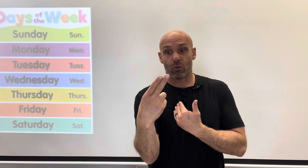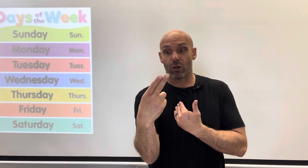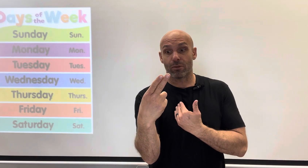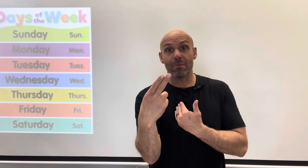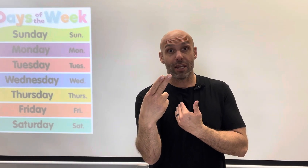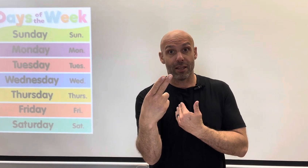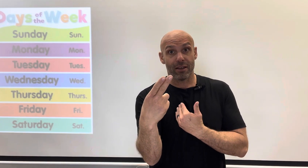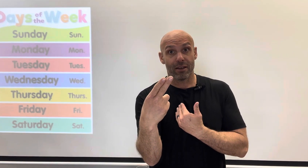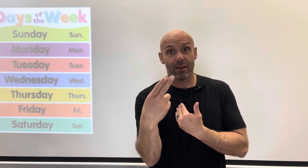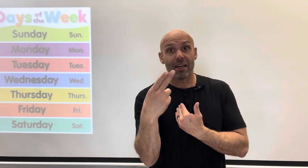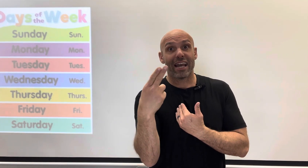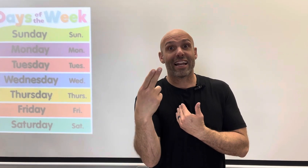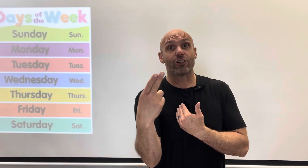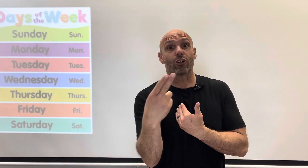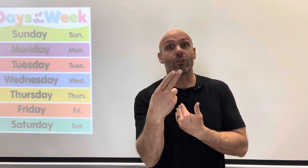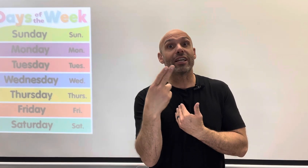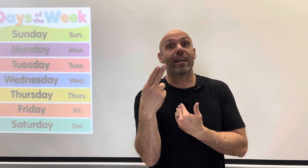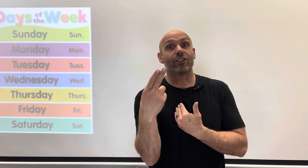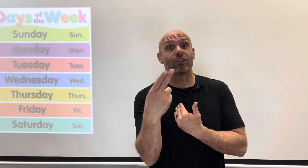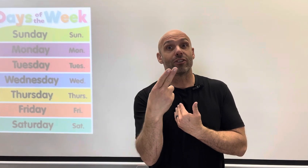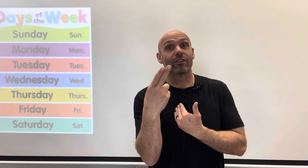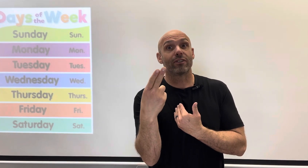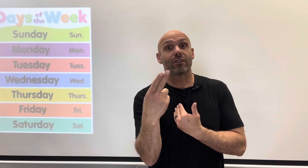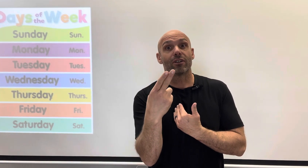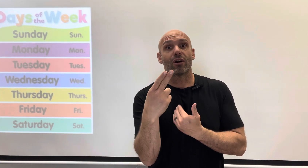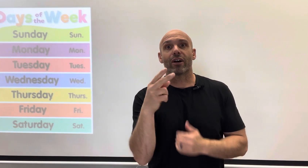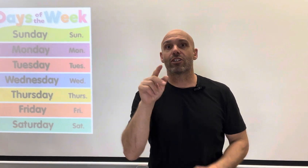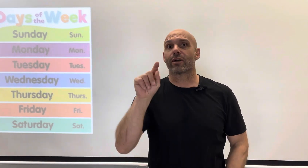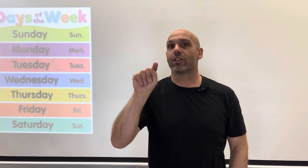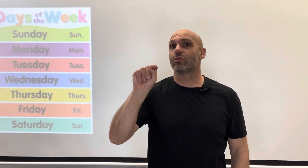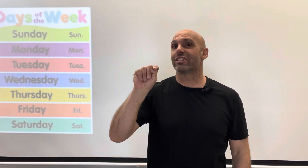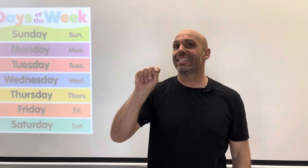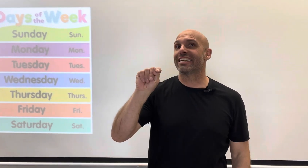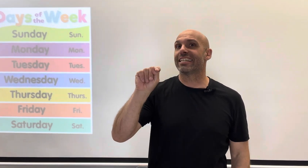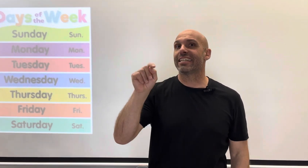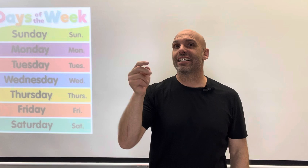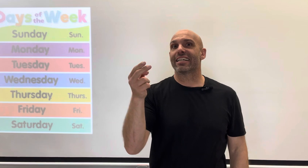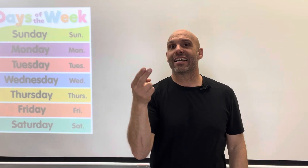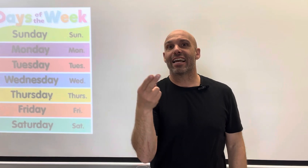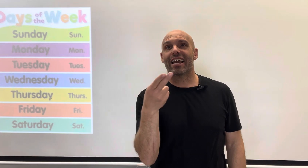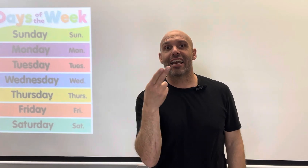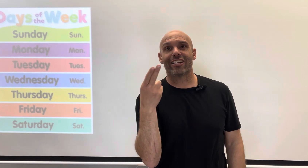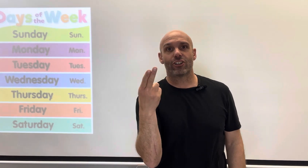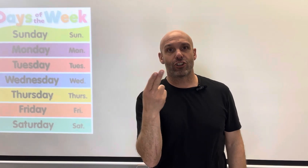towards me, and I circle the H. Okay, so we're going to do TH.